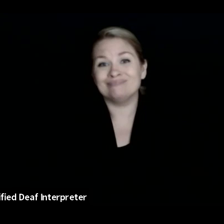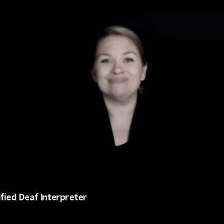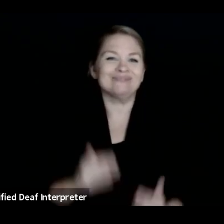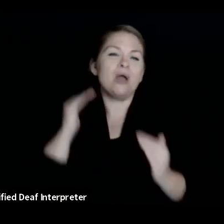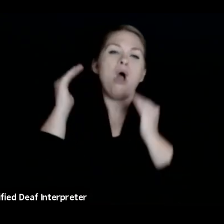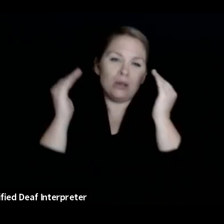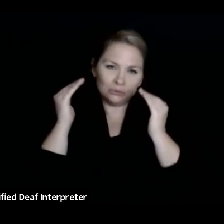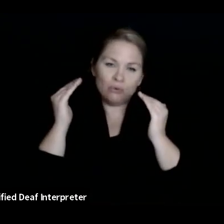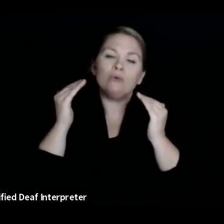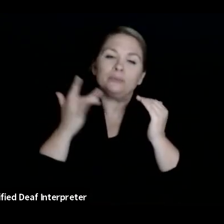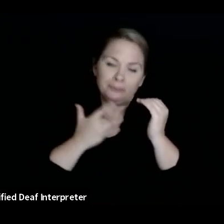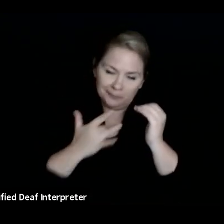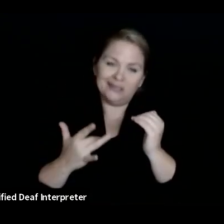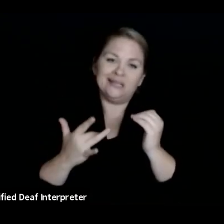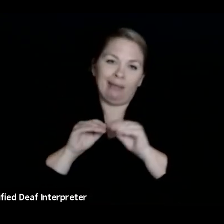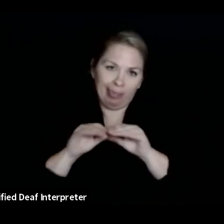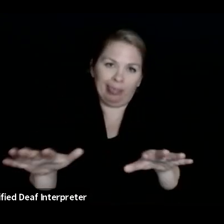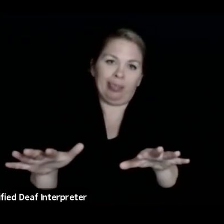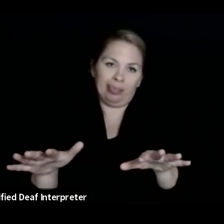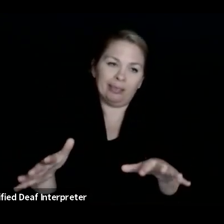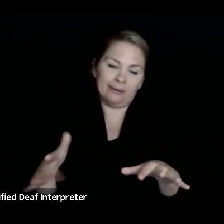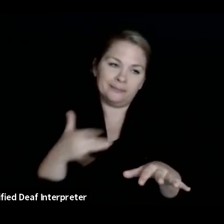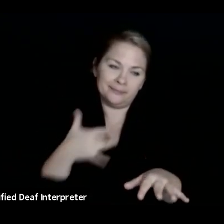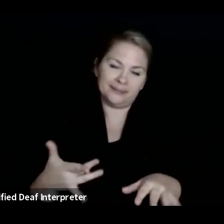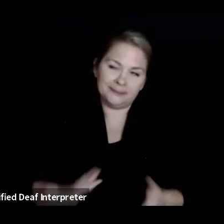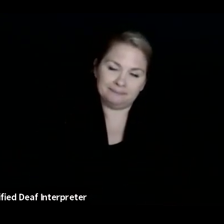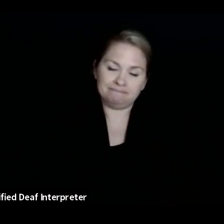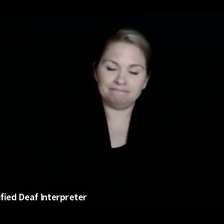ones that are bringing disease into the setting.